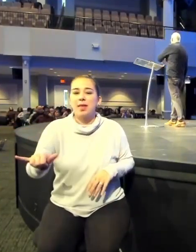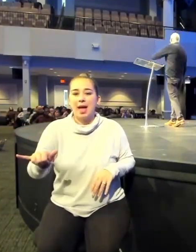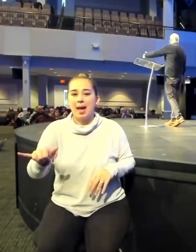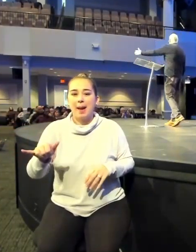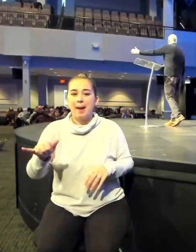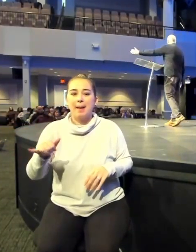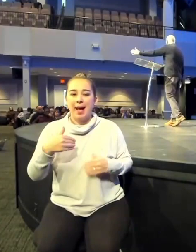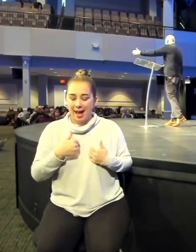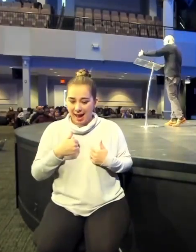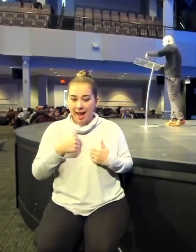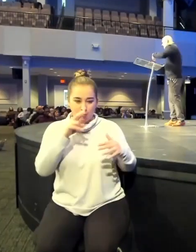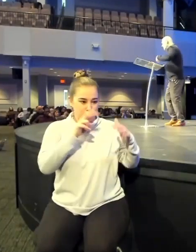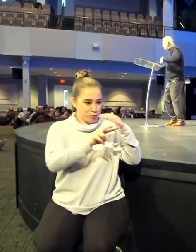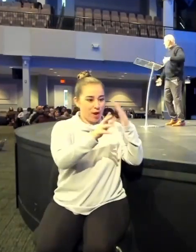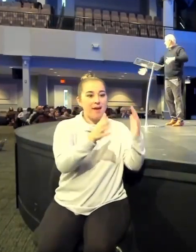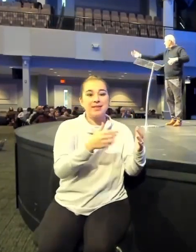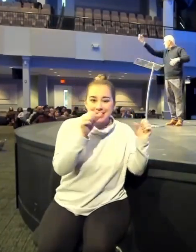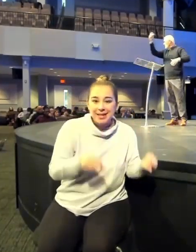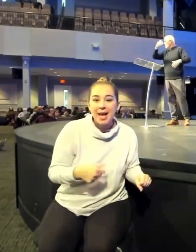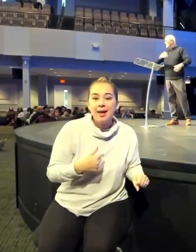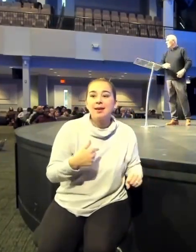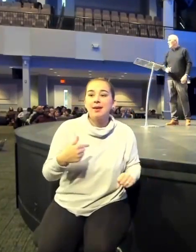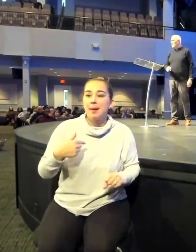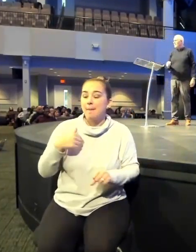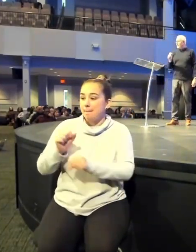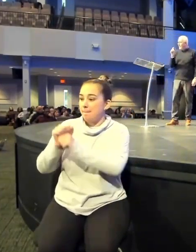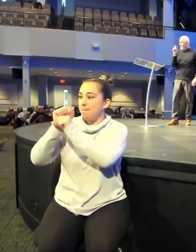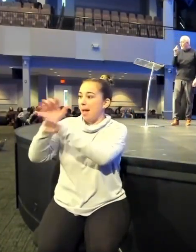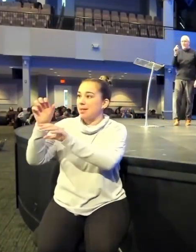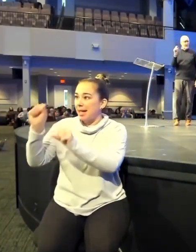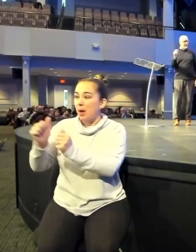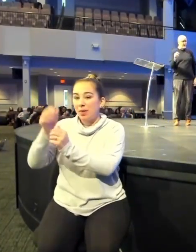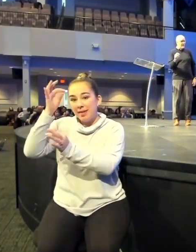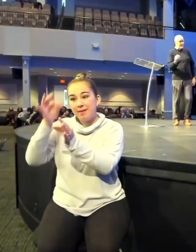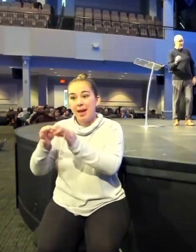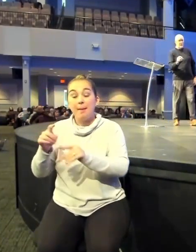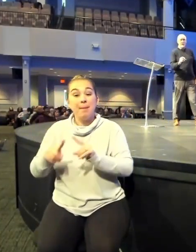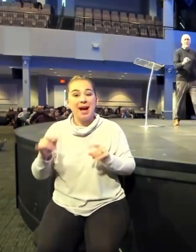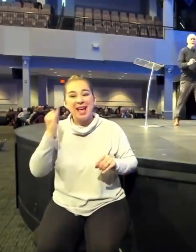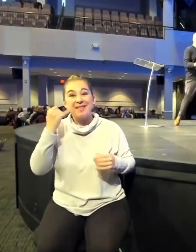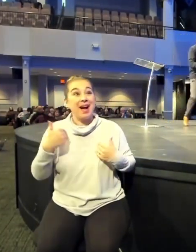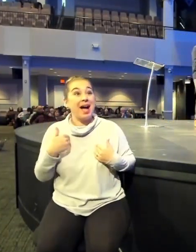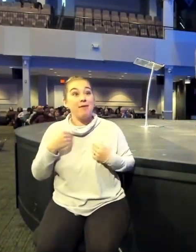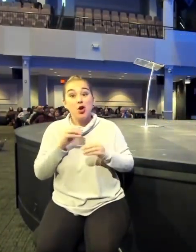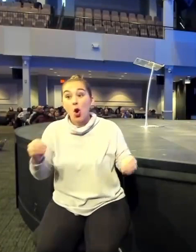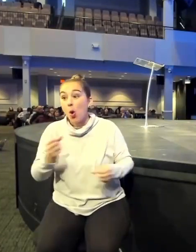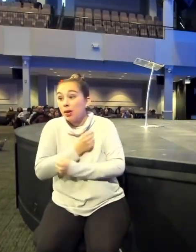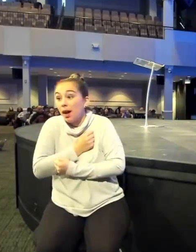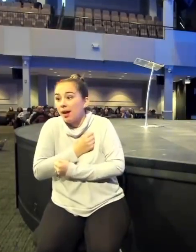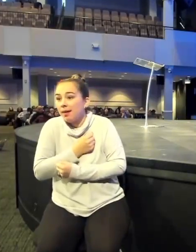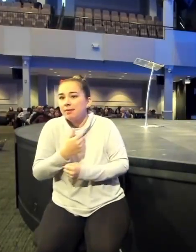this amazing gift of prophecy. I could move mountains with my faith, but if I don't have love, what am I?